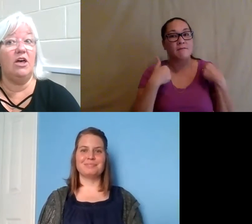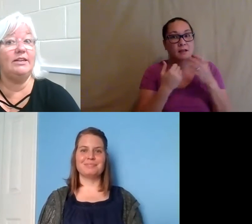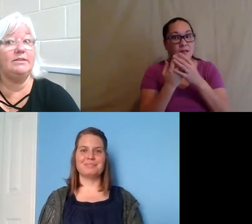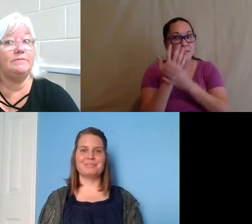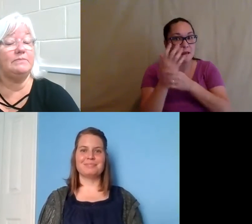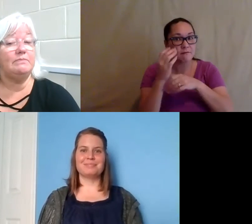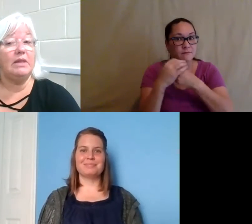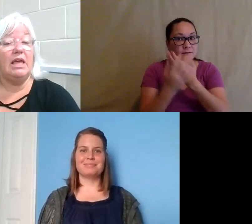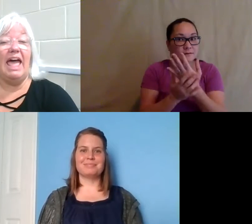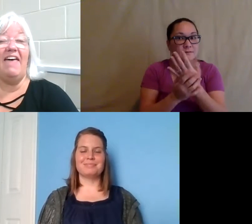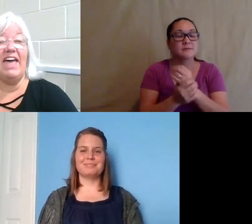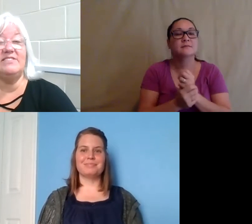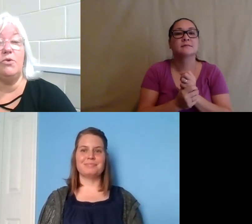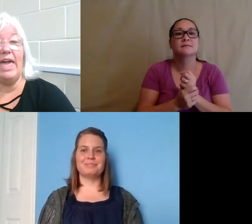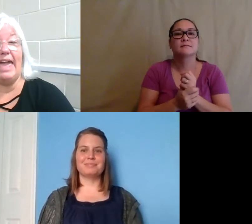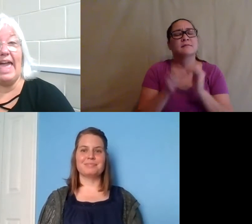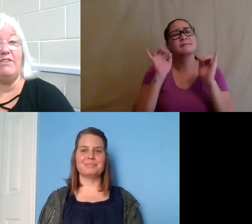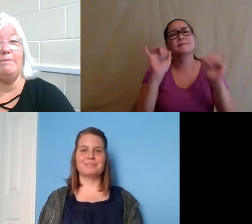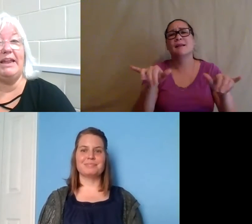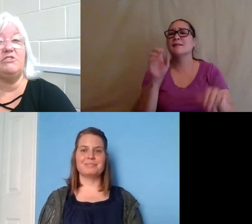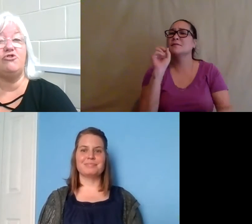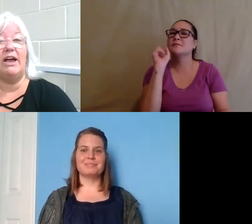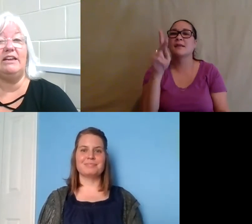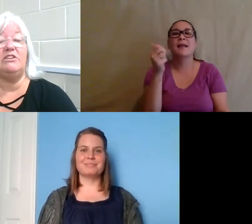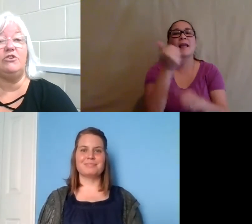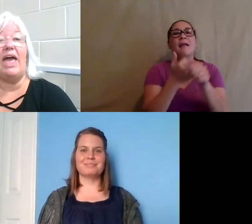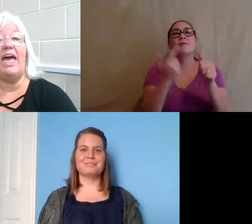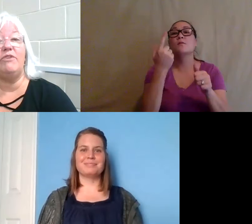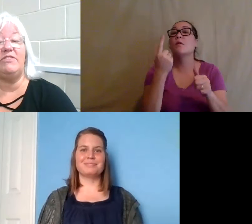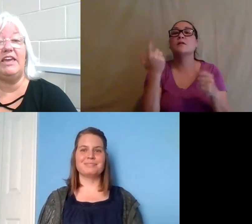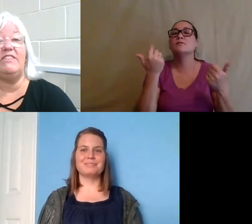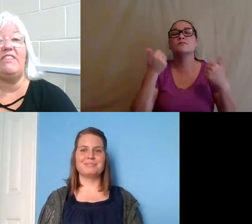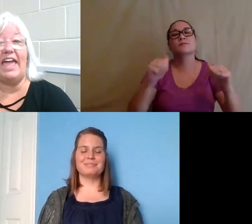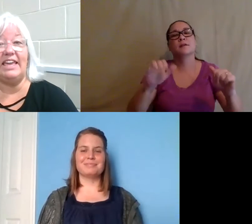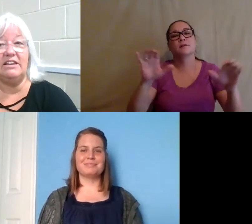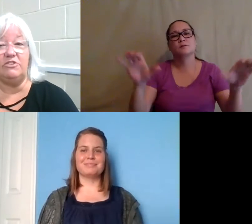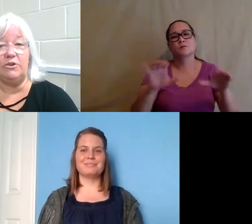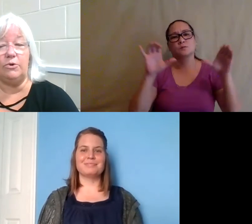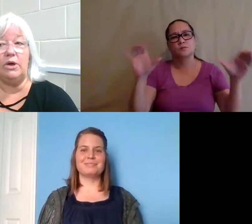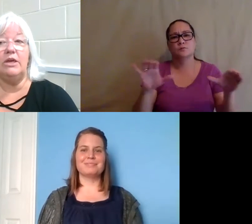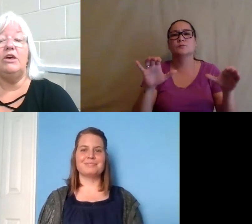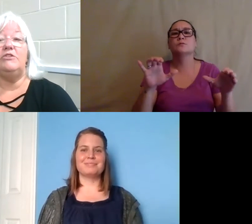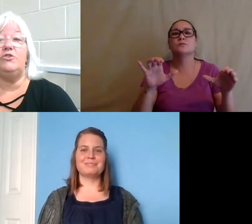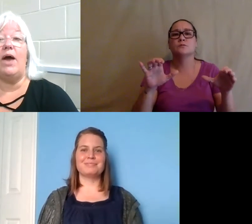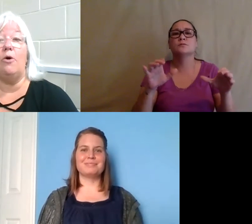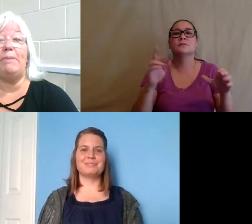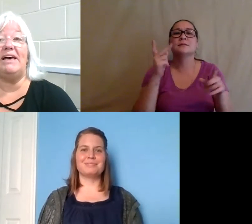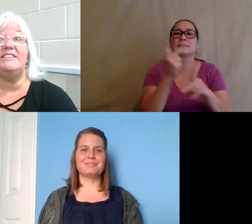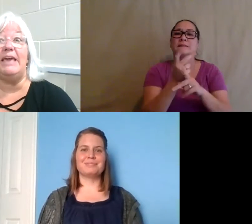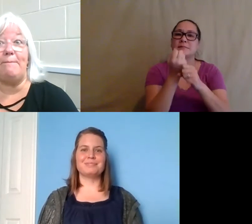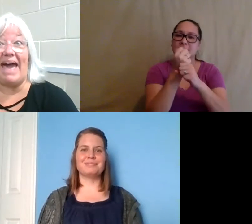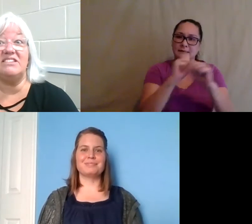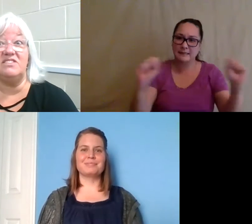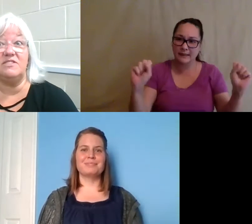gloves on. And that's okay. Everybody's trying to do everything that they can do to help